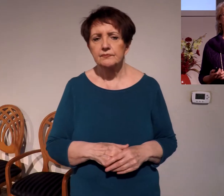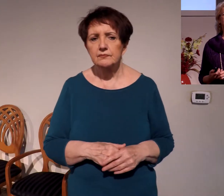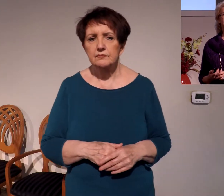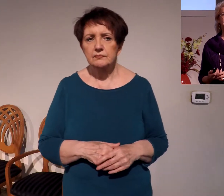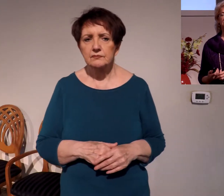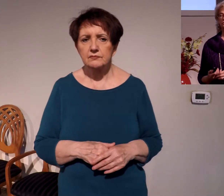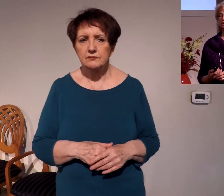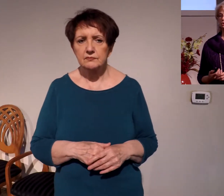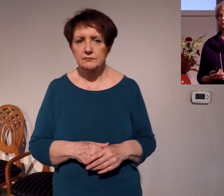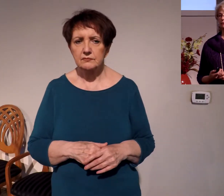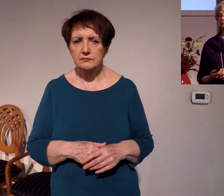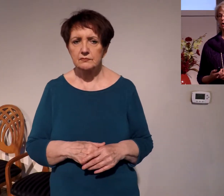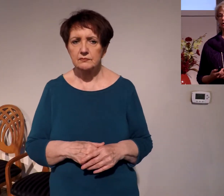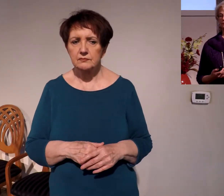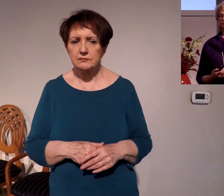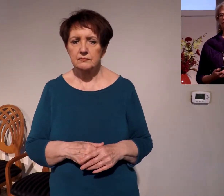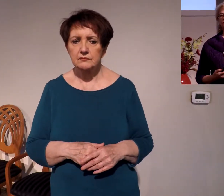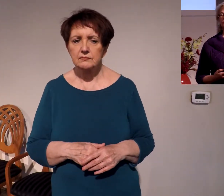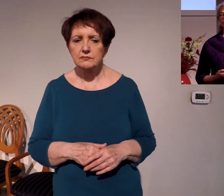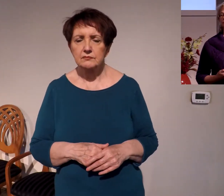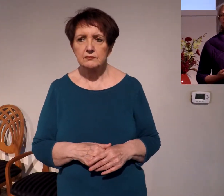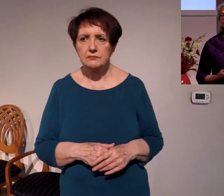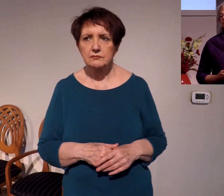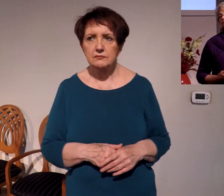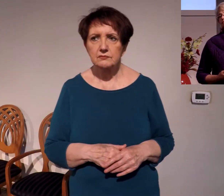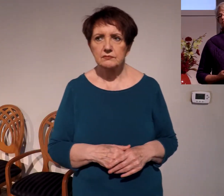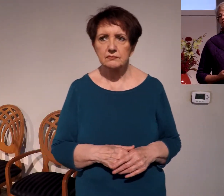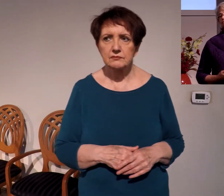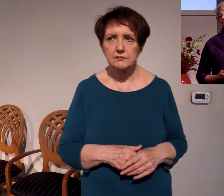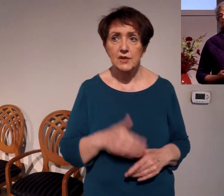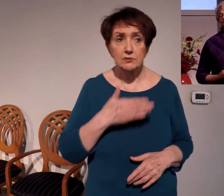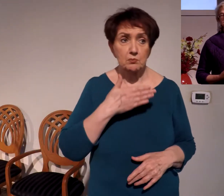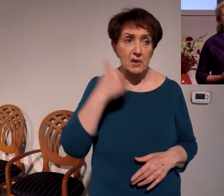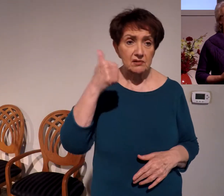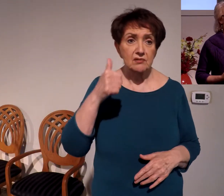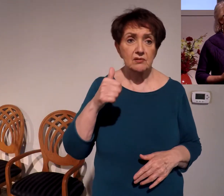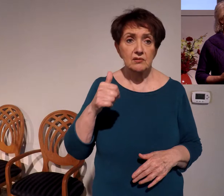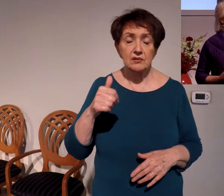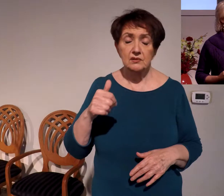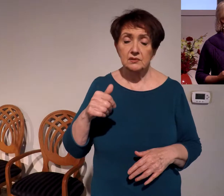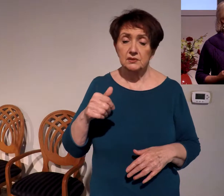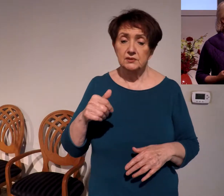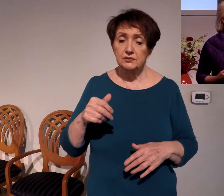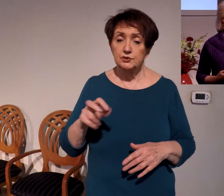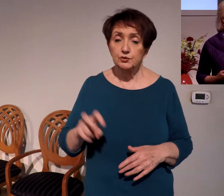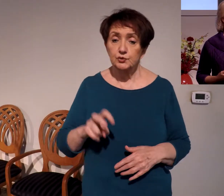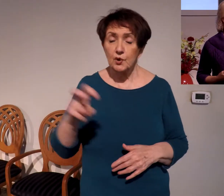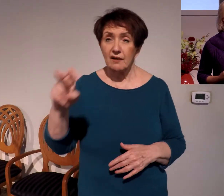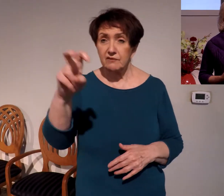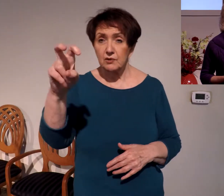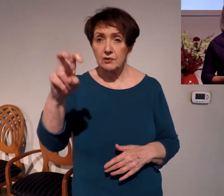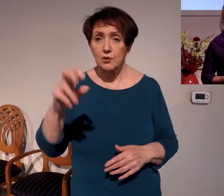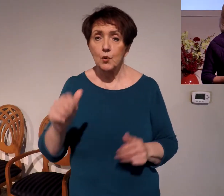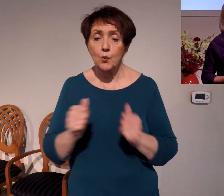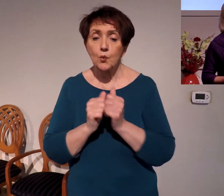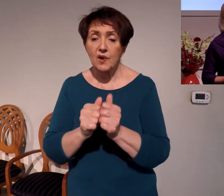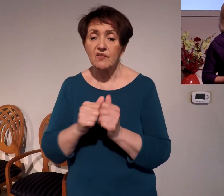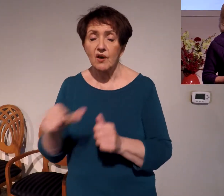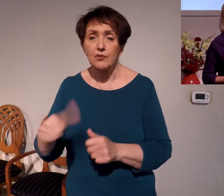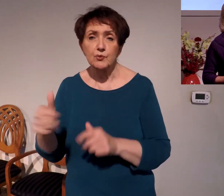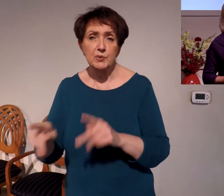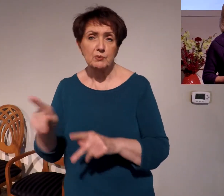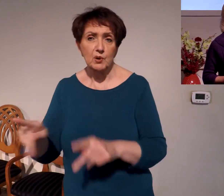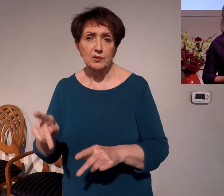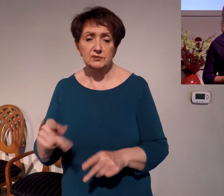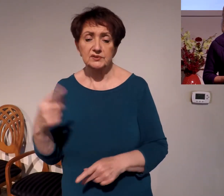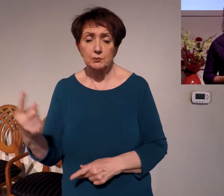Yeah. And isn't it so much better to walk up the mountain with other people? Somebody who's been there before us, somebody who's walked the path before